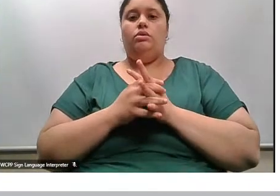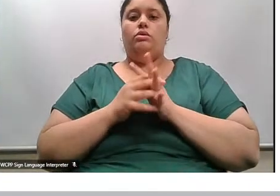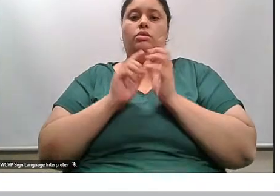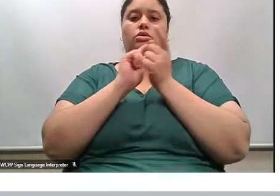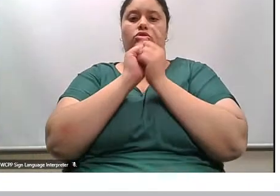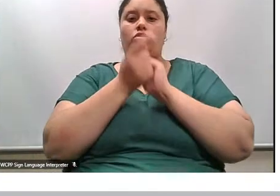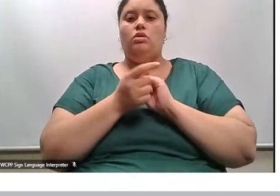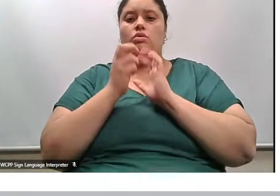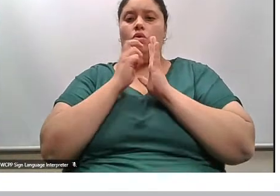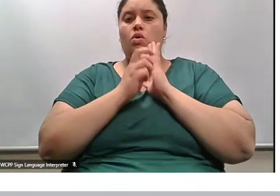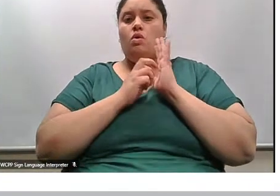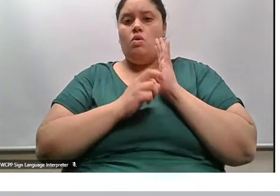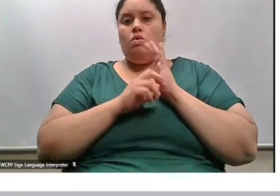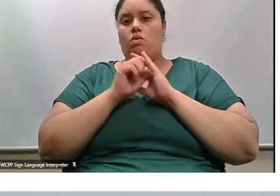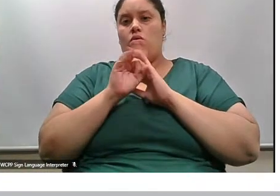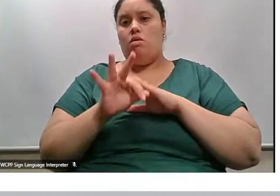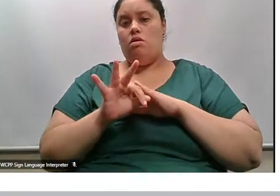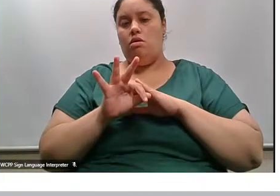of